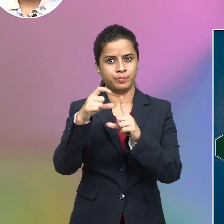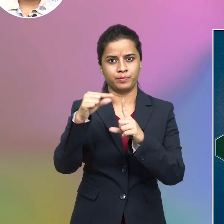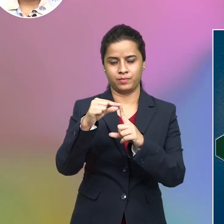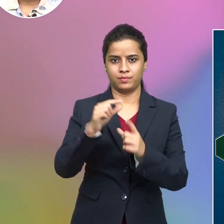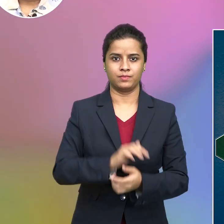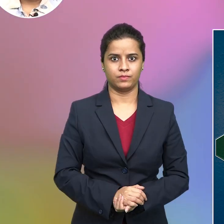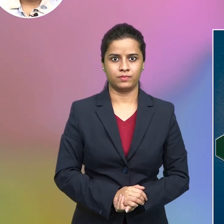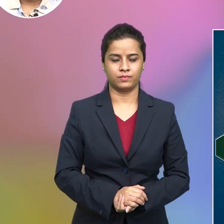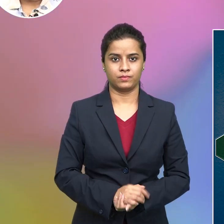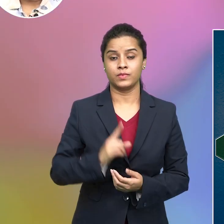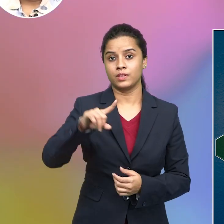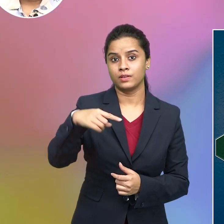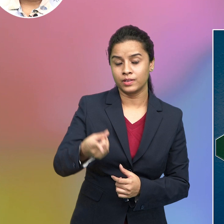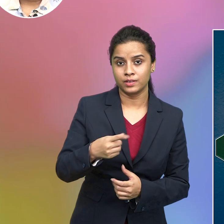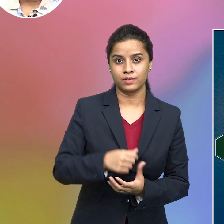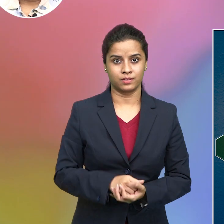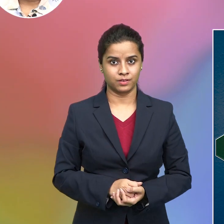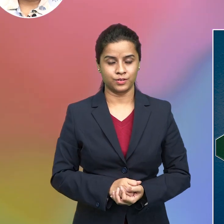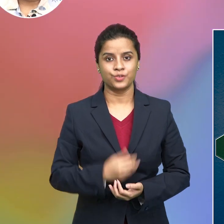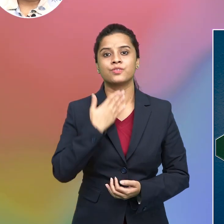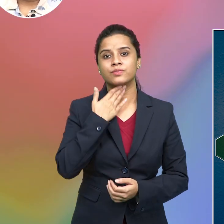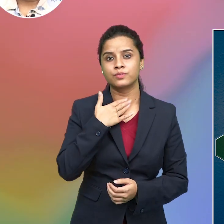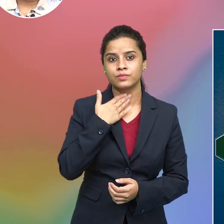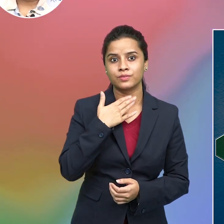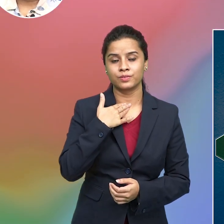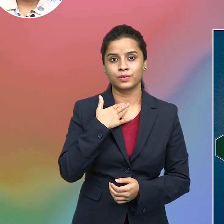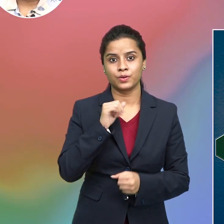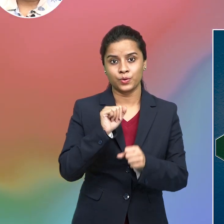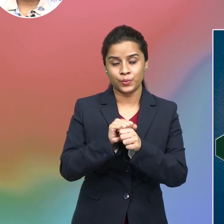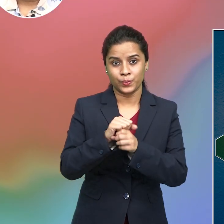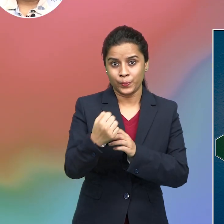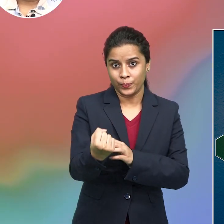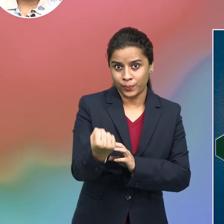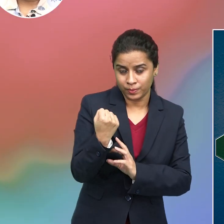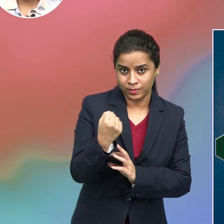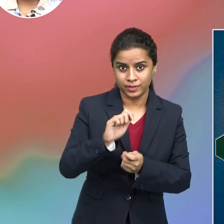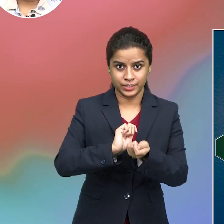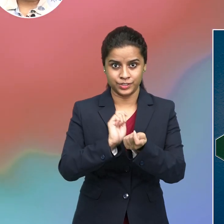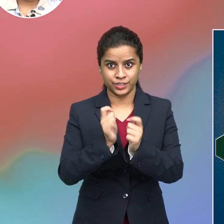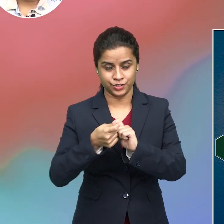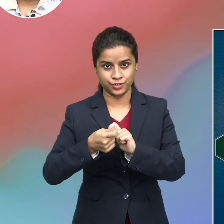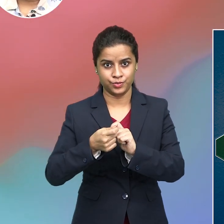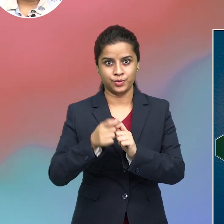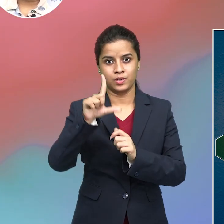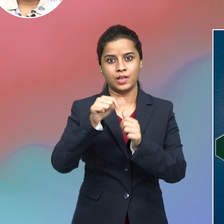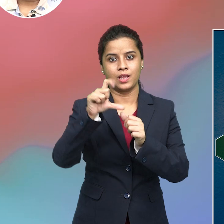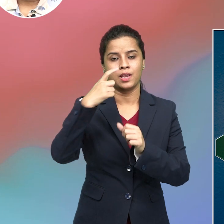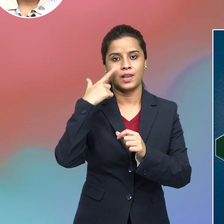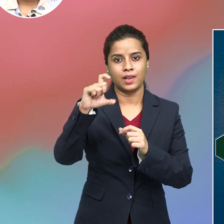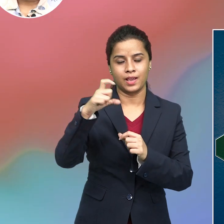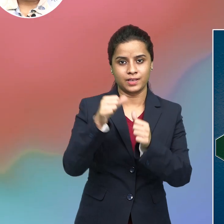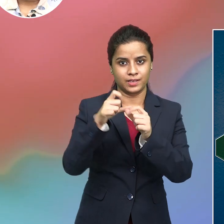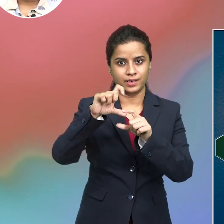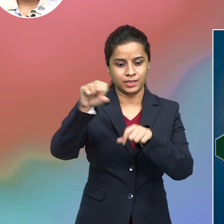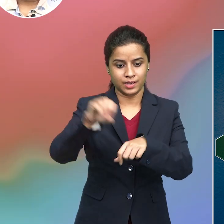ADP. Later, the sugar in the working muscles is changed to lactic acid.